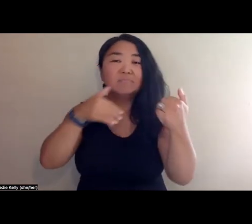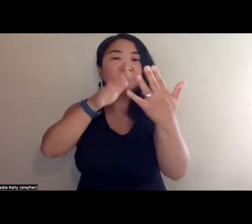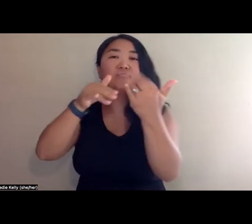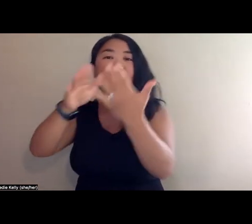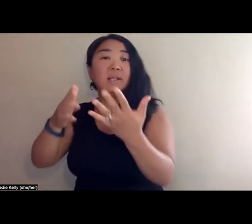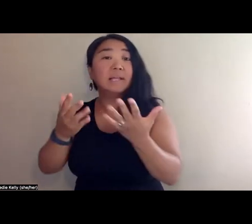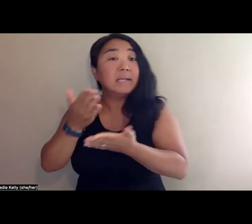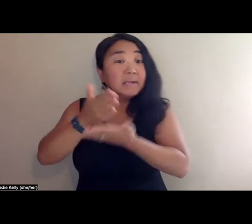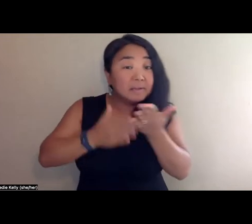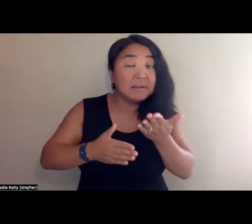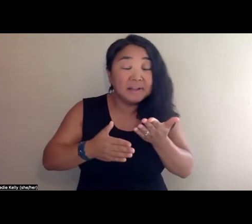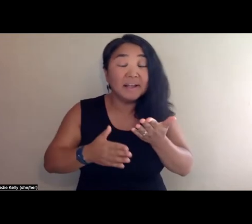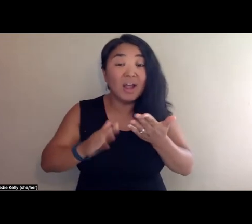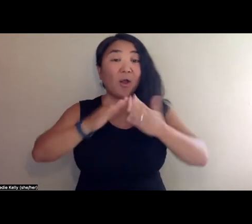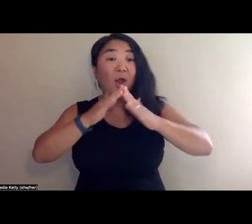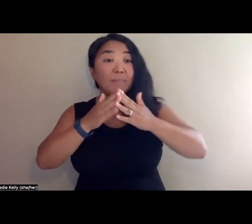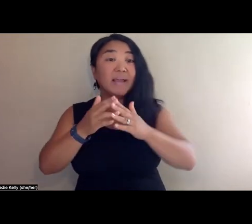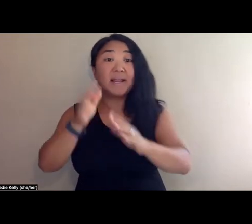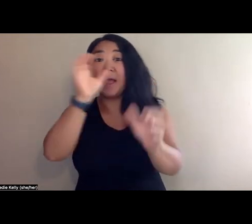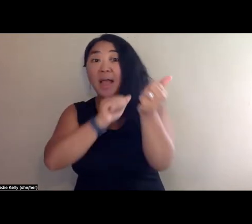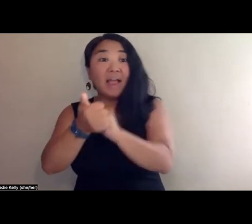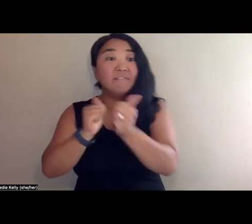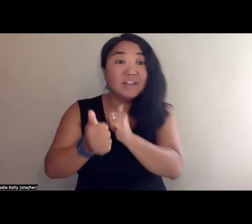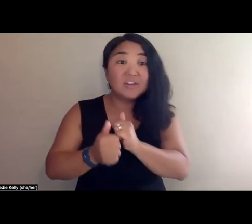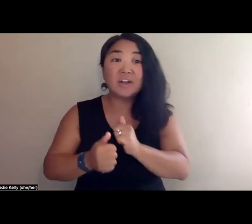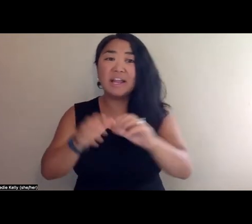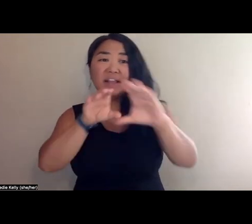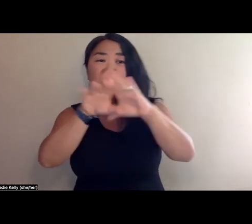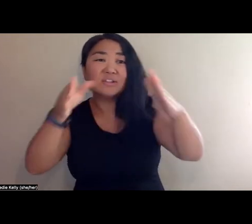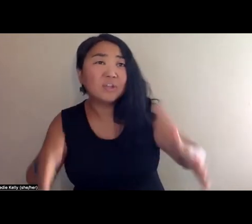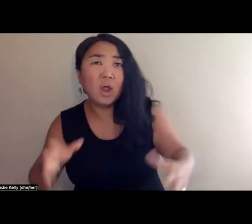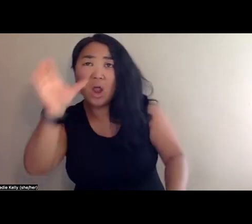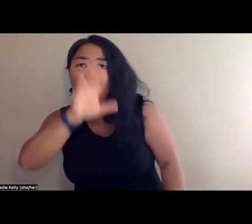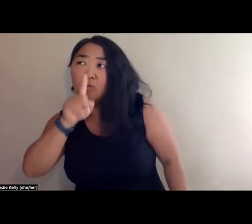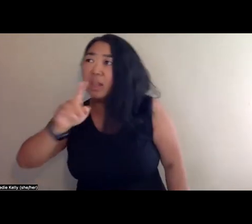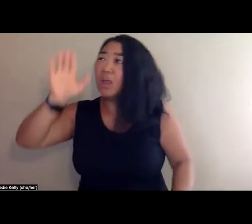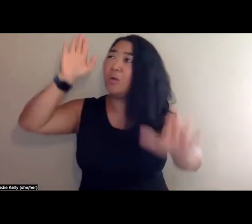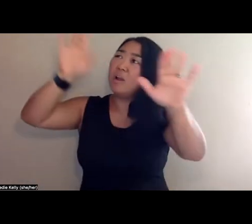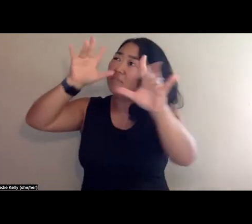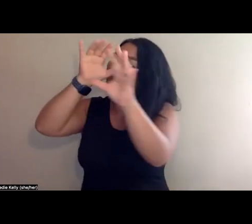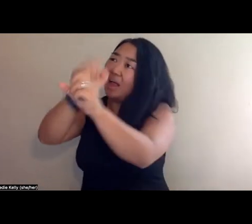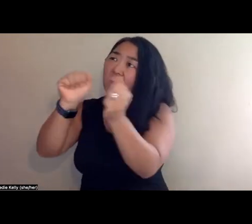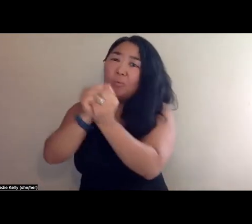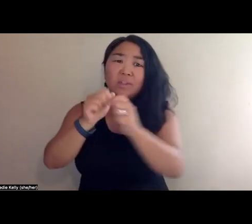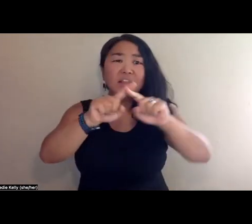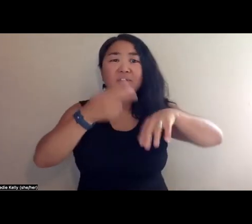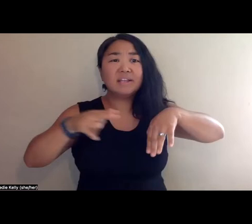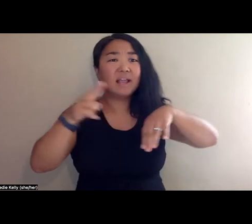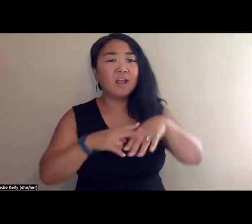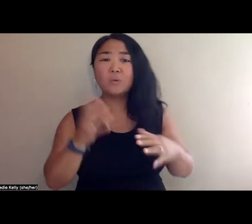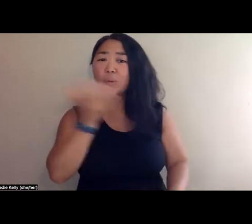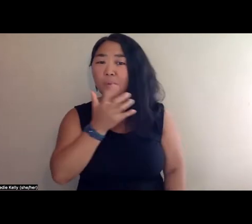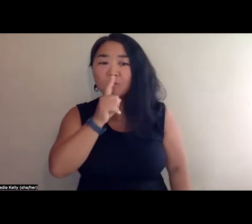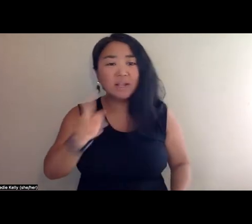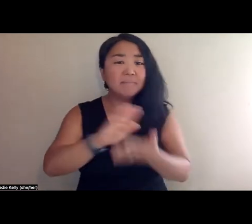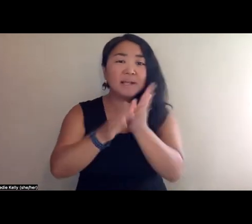adventure, but it's also an industrial one. It's also one full of wild nature. You get into lots of complexity